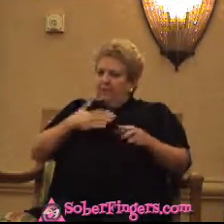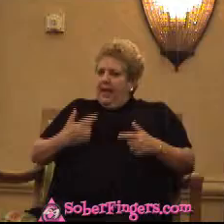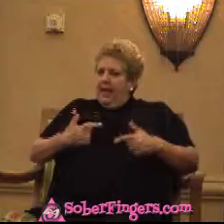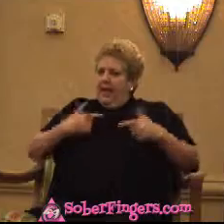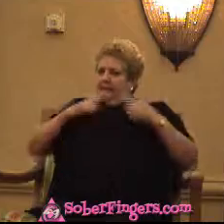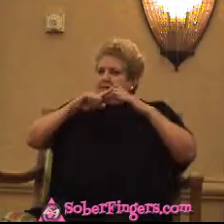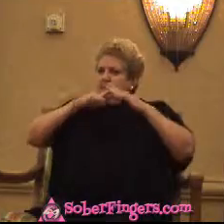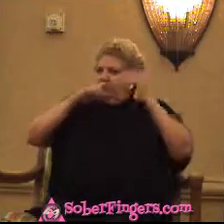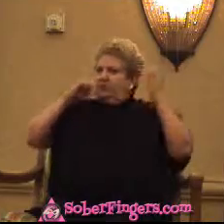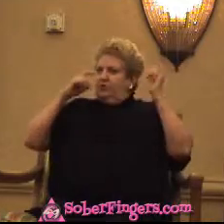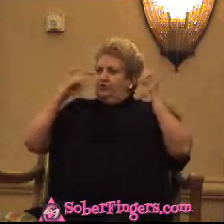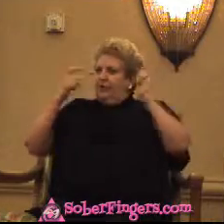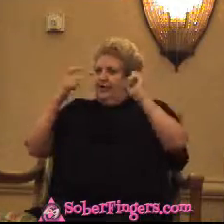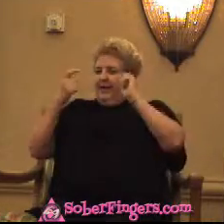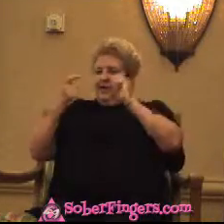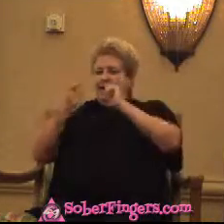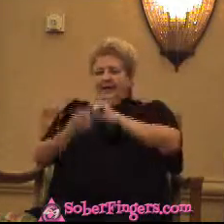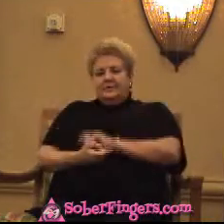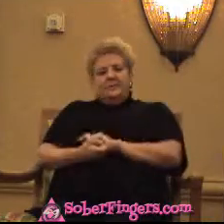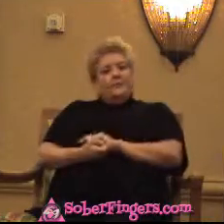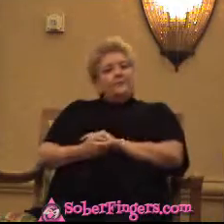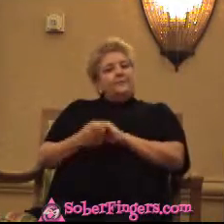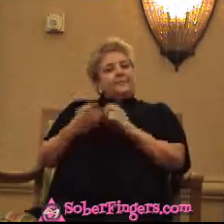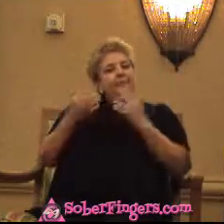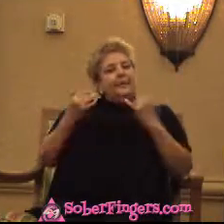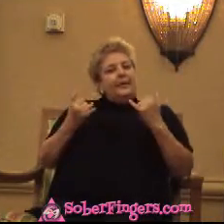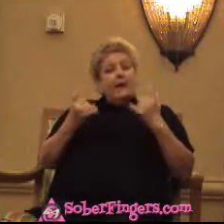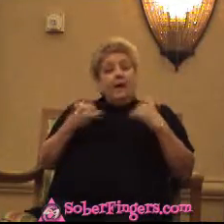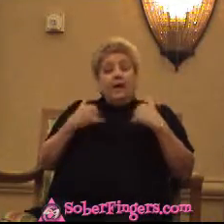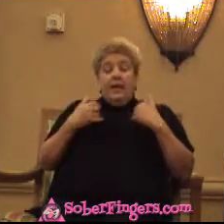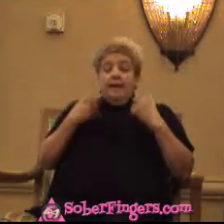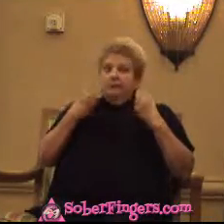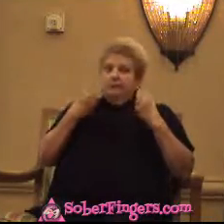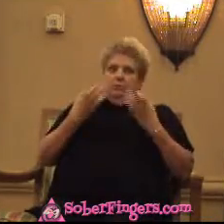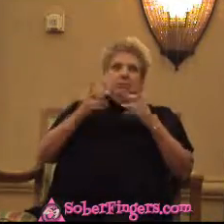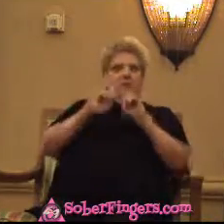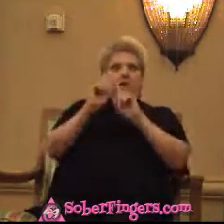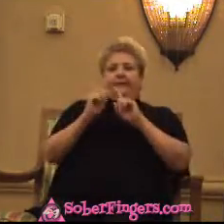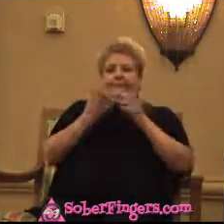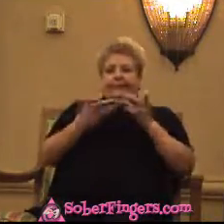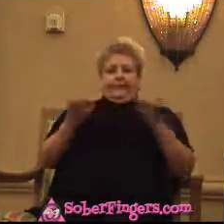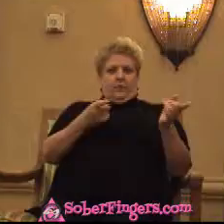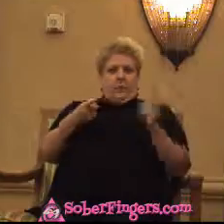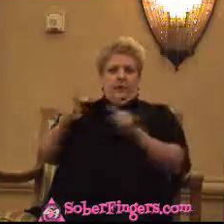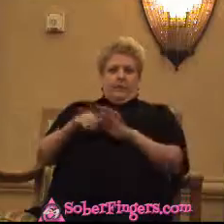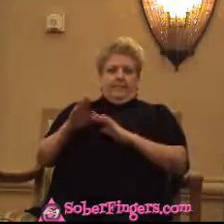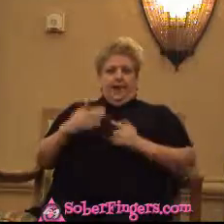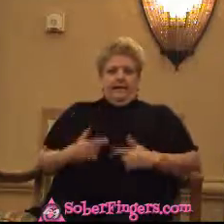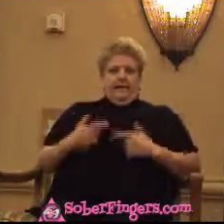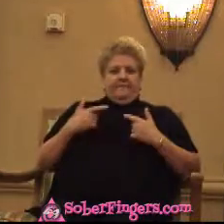in a position right now. I've got a little transition going on in my life right now. I've been in commercial construction now